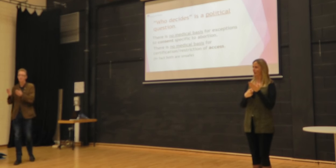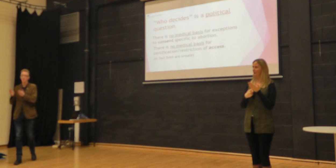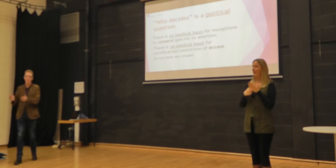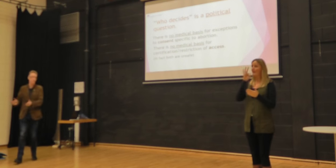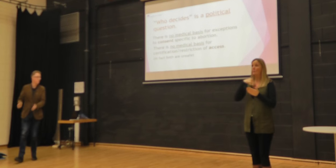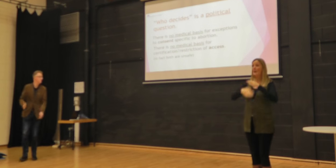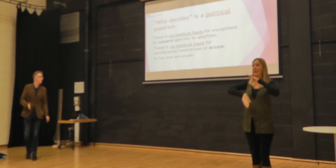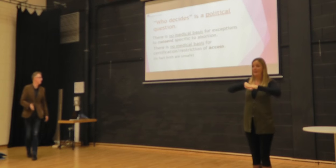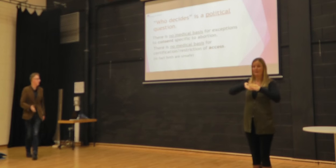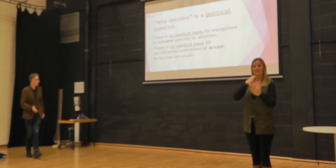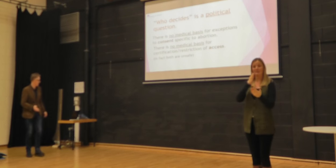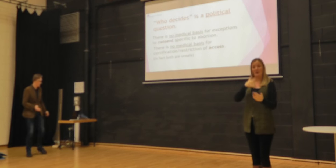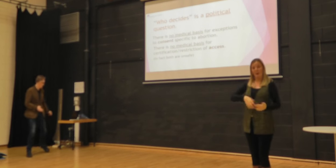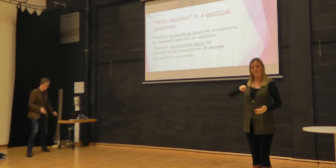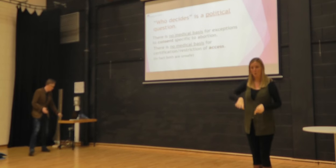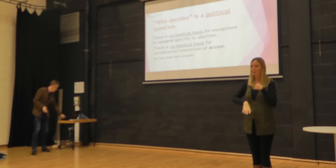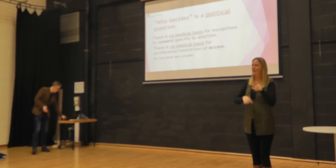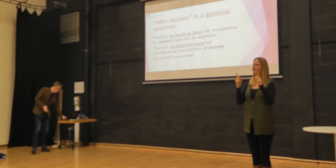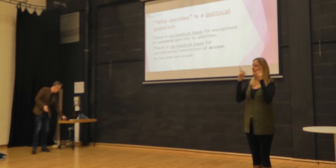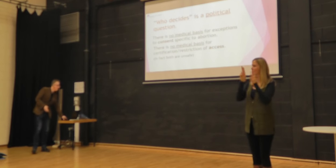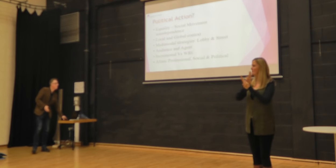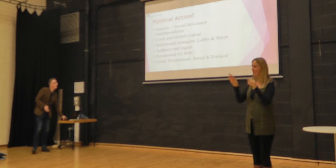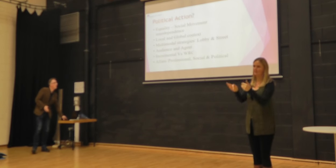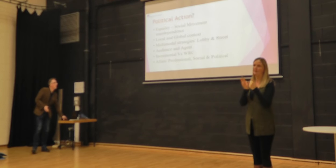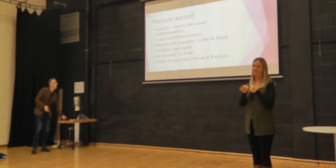is dangerous, but it's not safe.